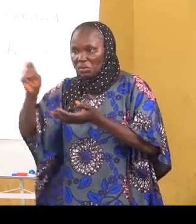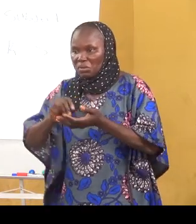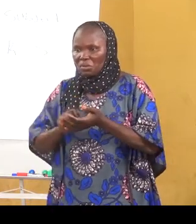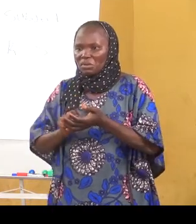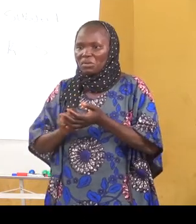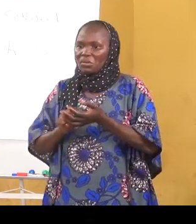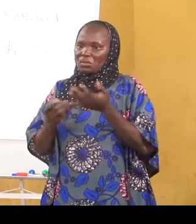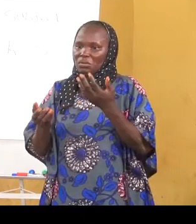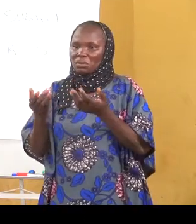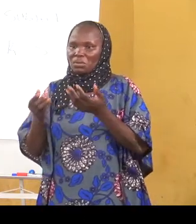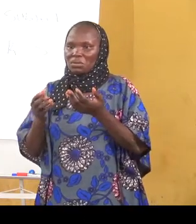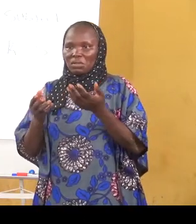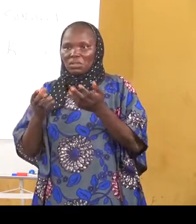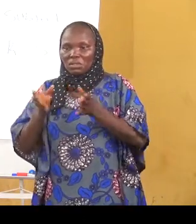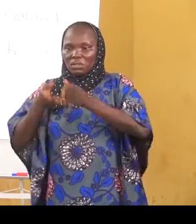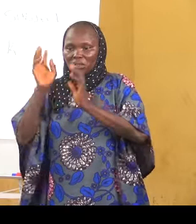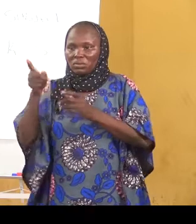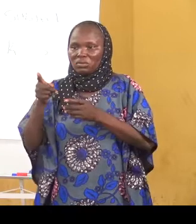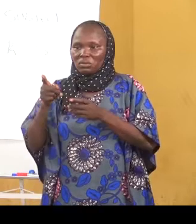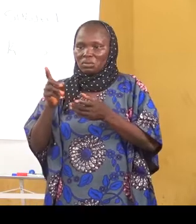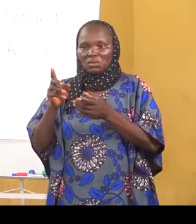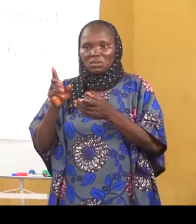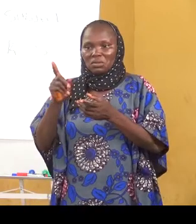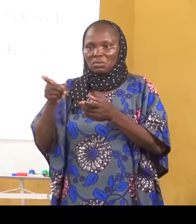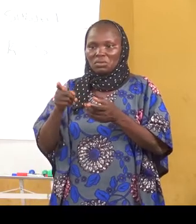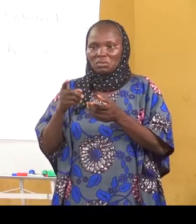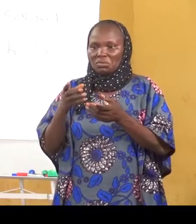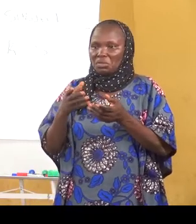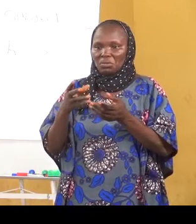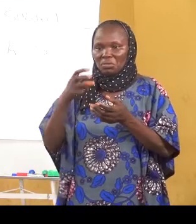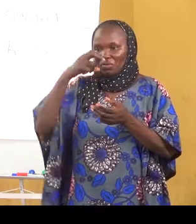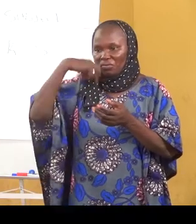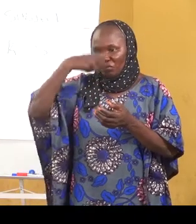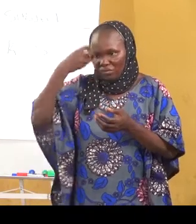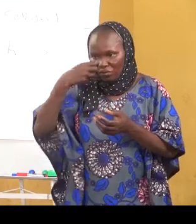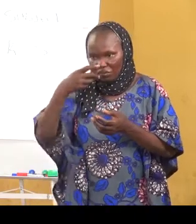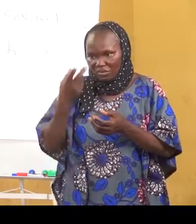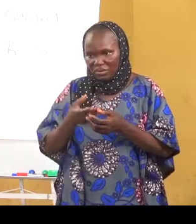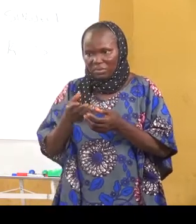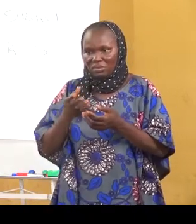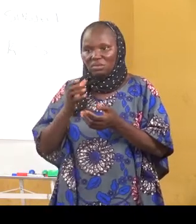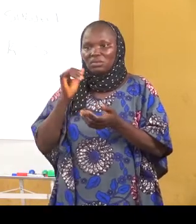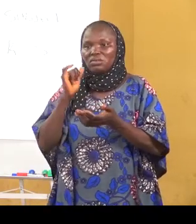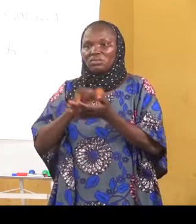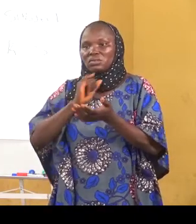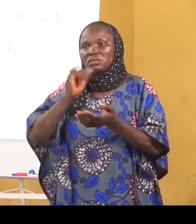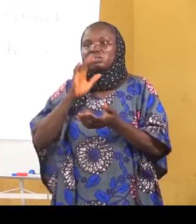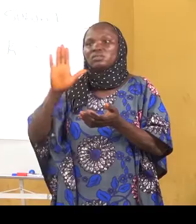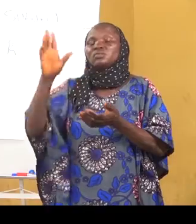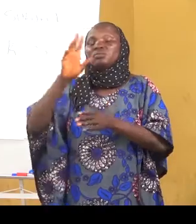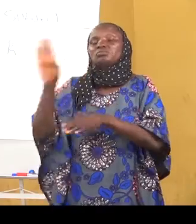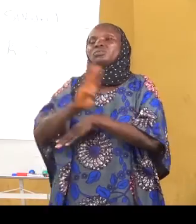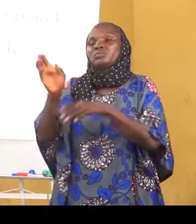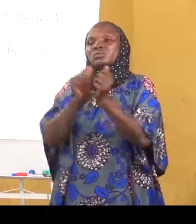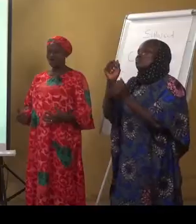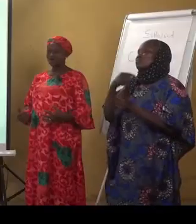find another way. Or you might not say, what's your business with me? Leave me alone. It is not good. So you tend to see